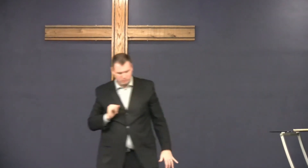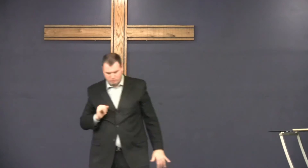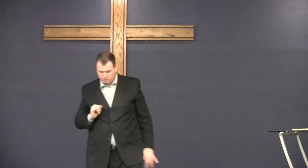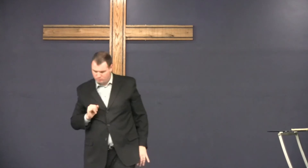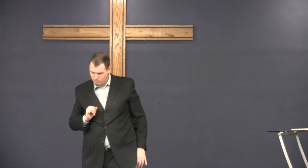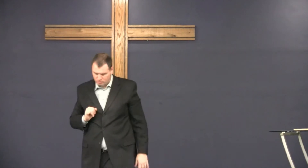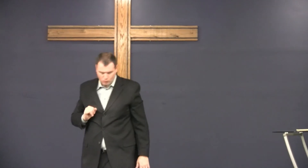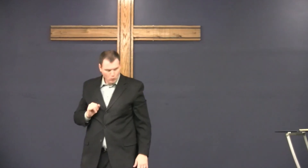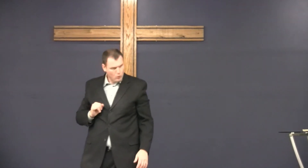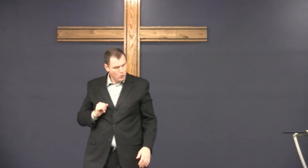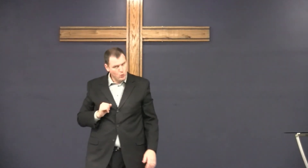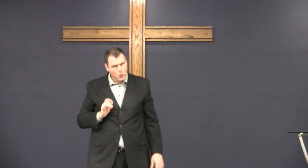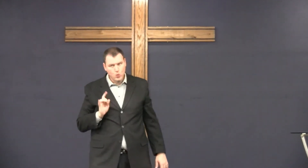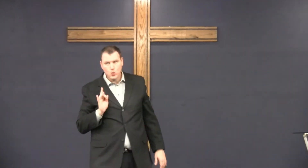of Israel.